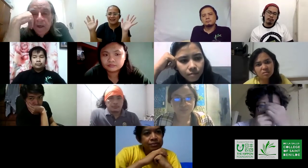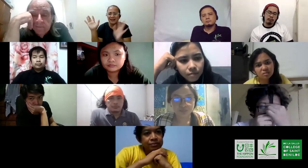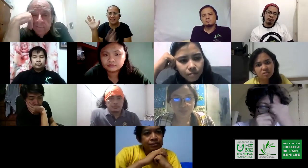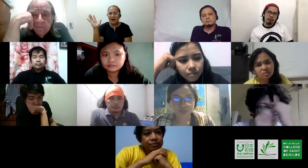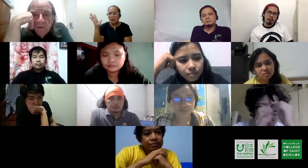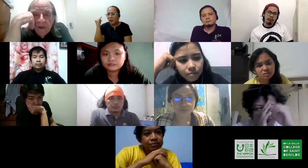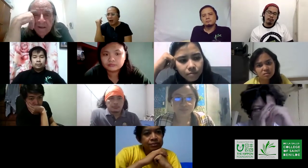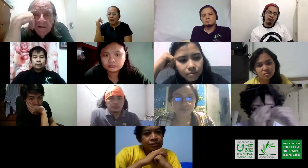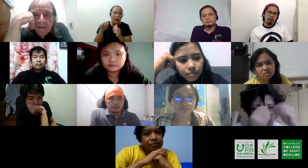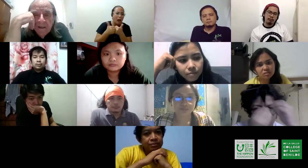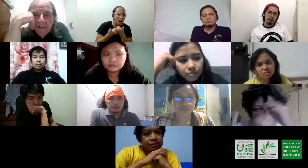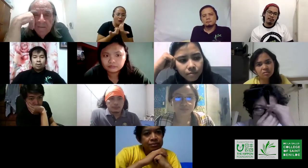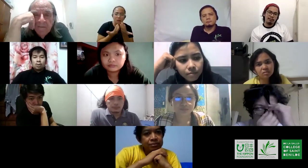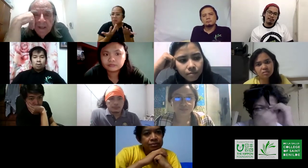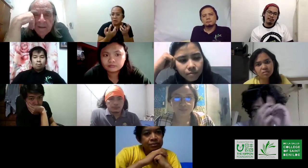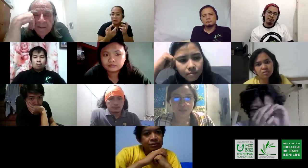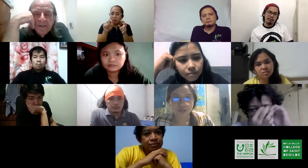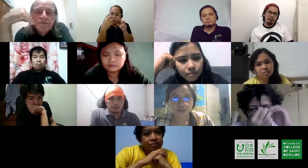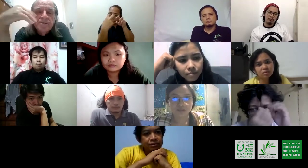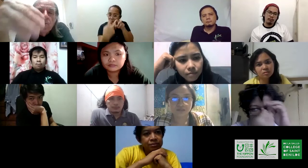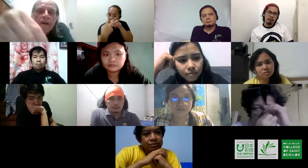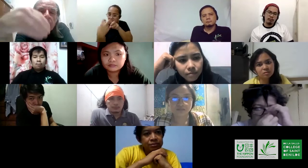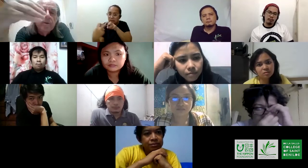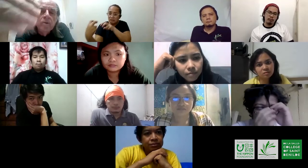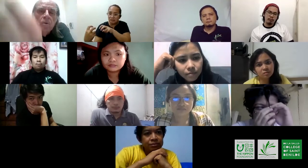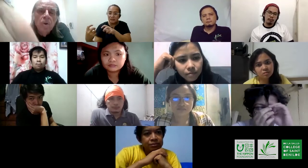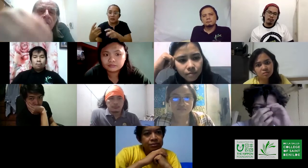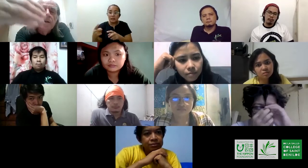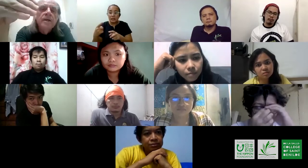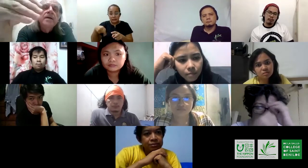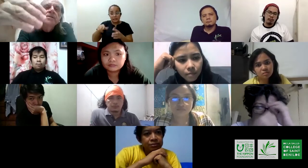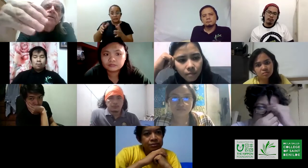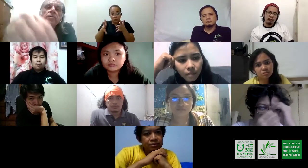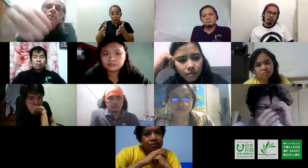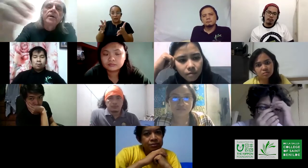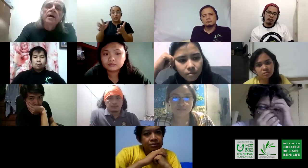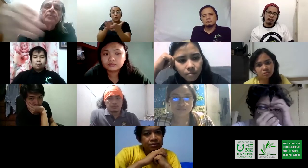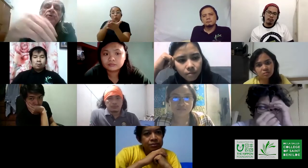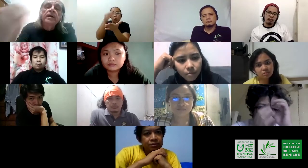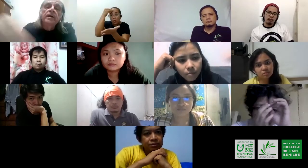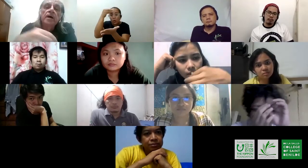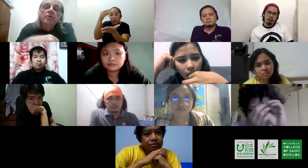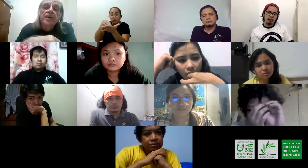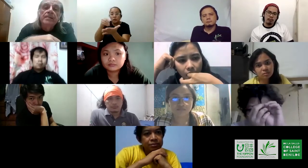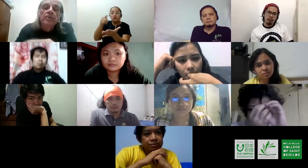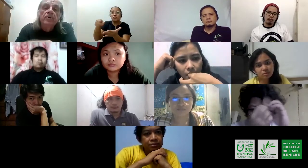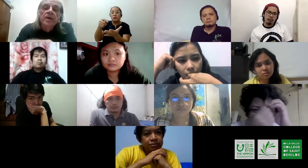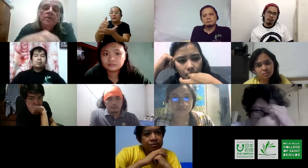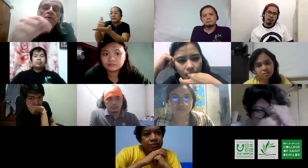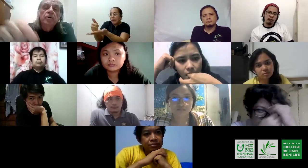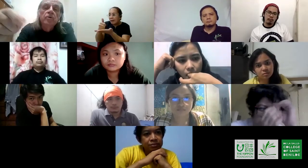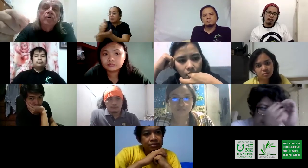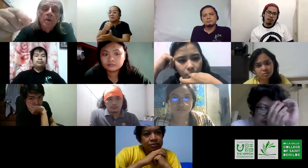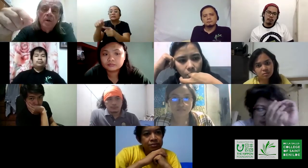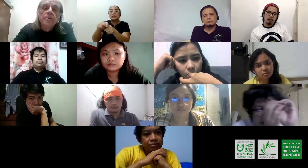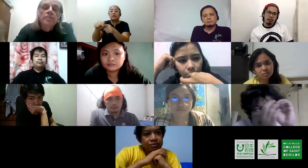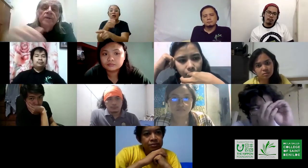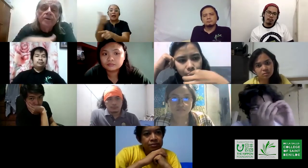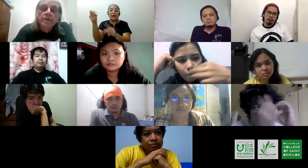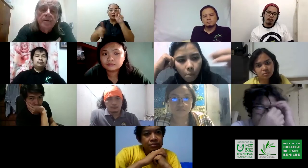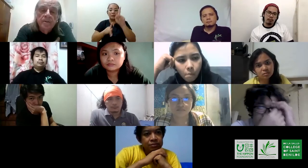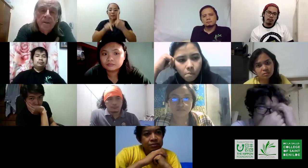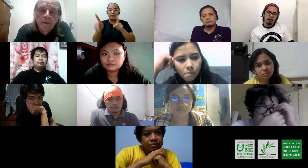or what, okay? But this is a way to learn so you can help train other people to do